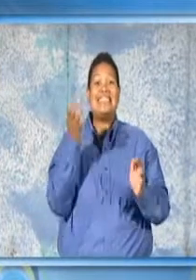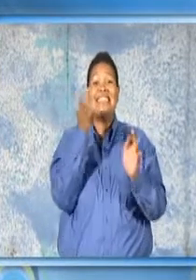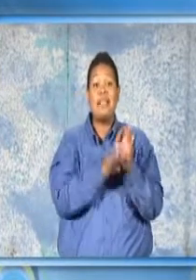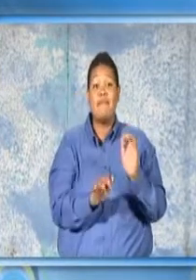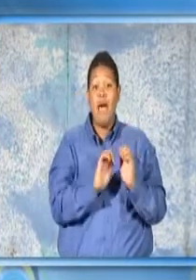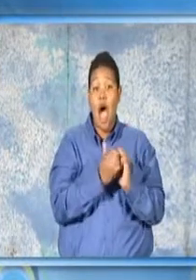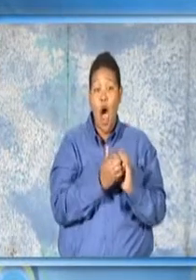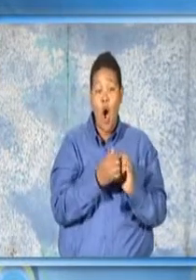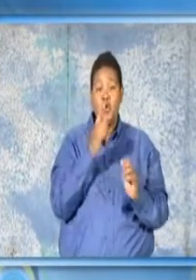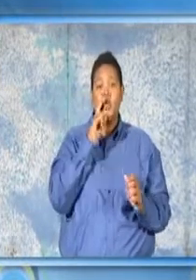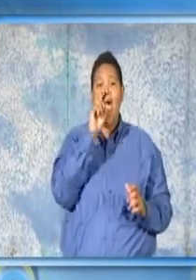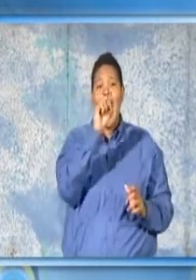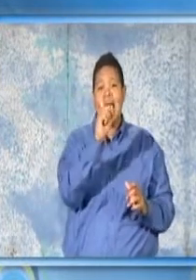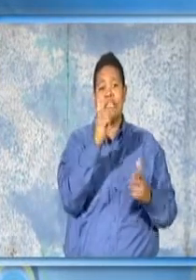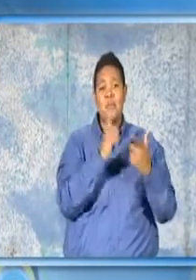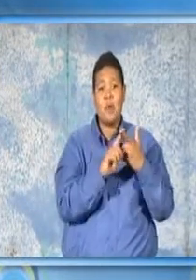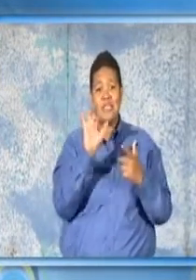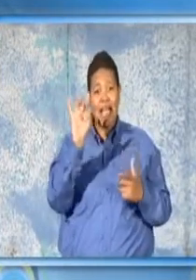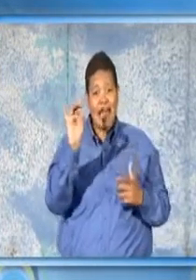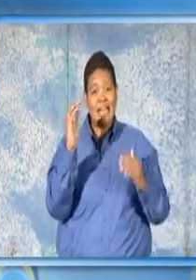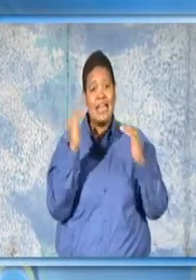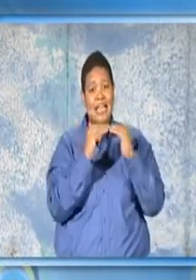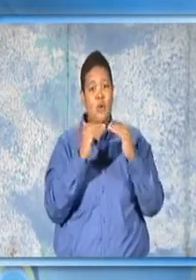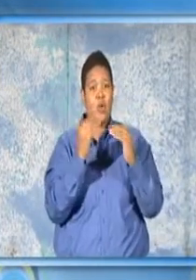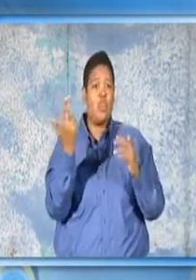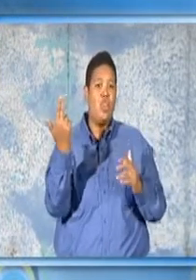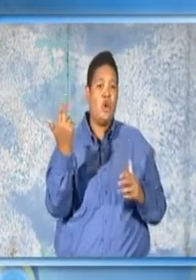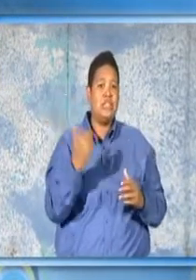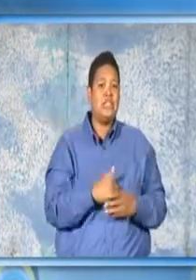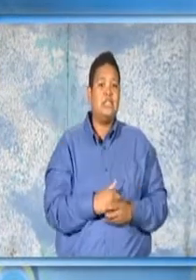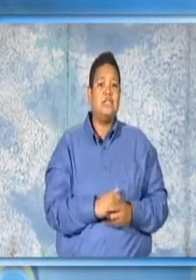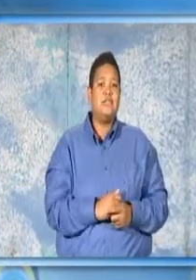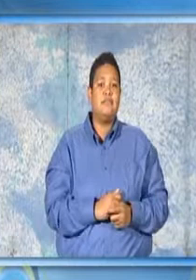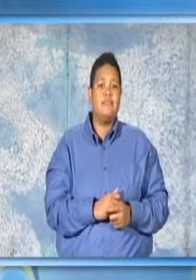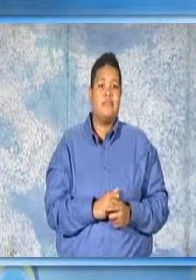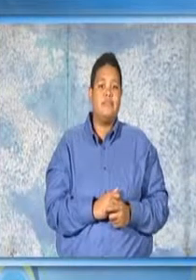simplified to x plus 8 equals 13.